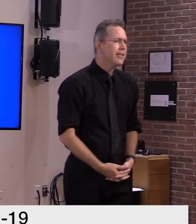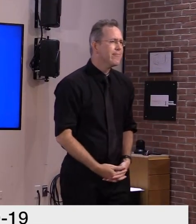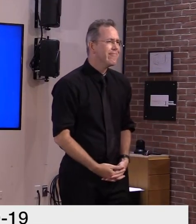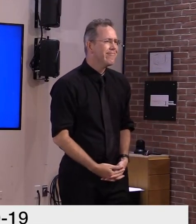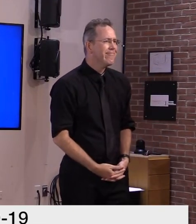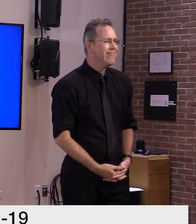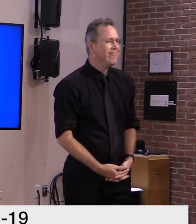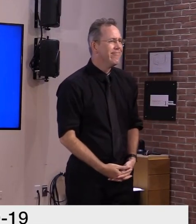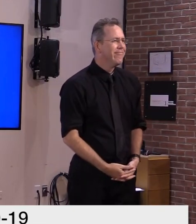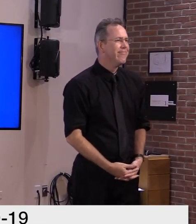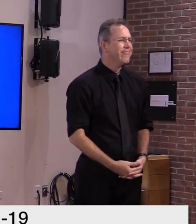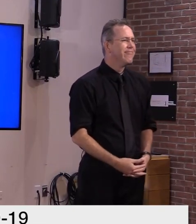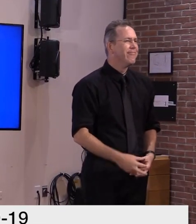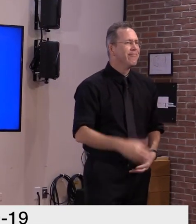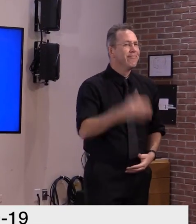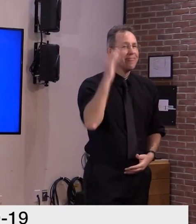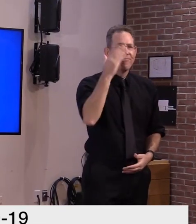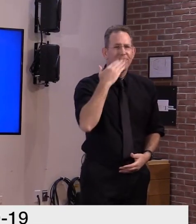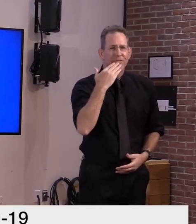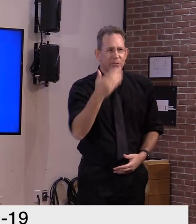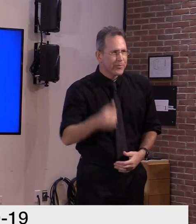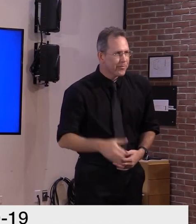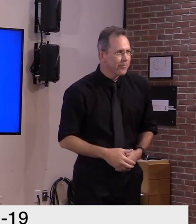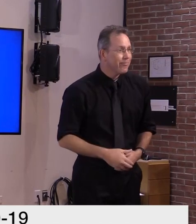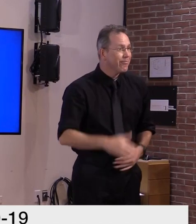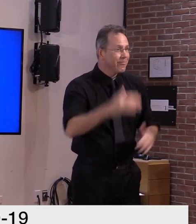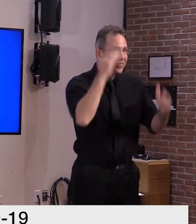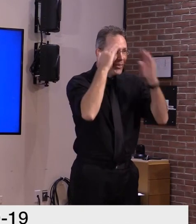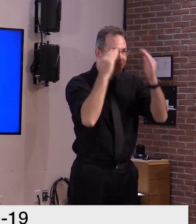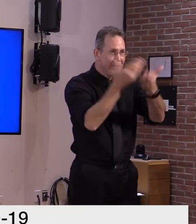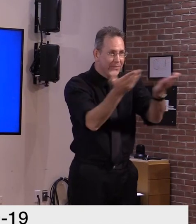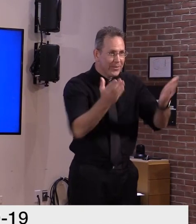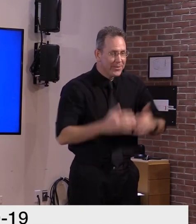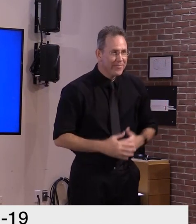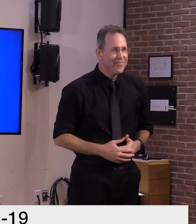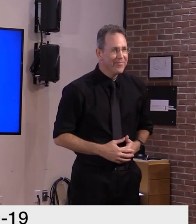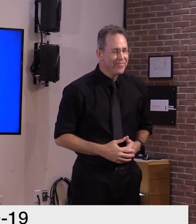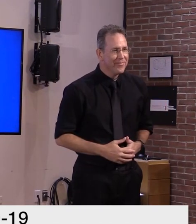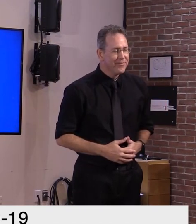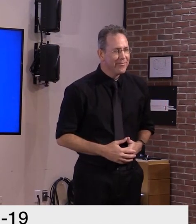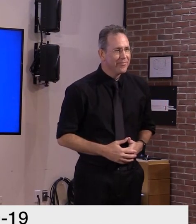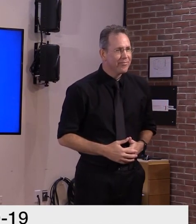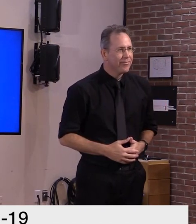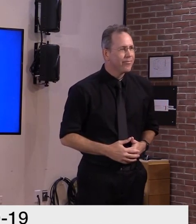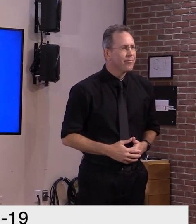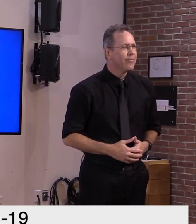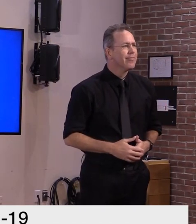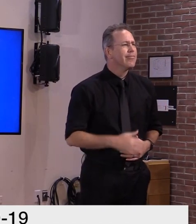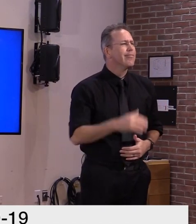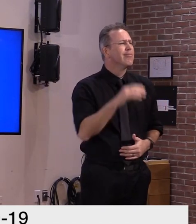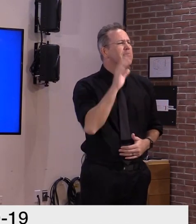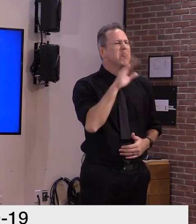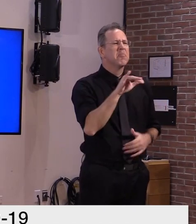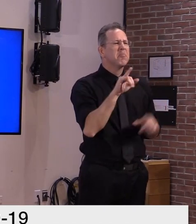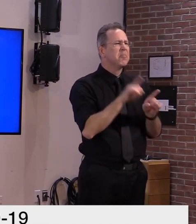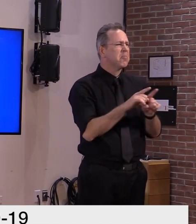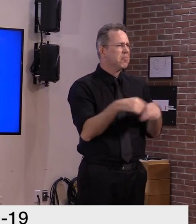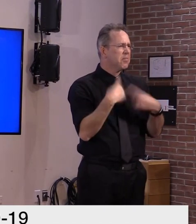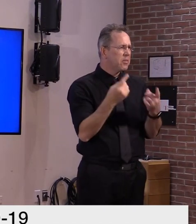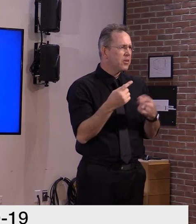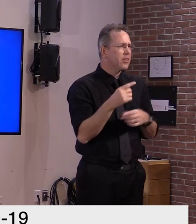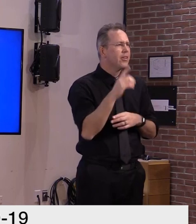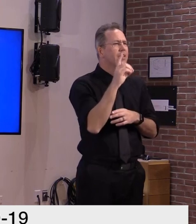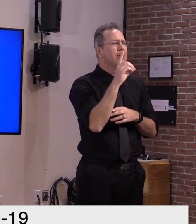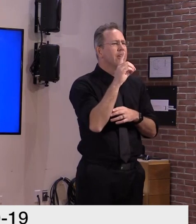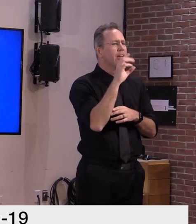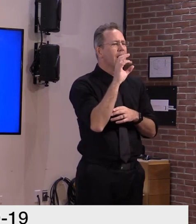Thank you very much, Secretary Moore, and good morning, everybody. As always, you can find our DFR presentations at